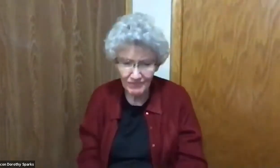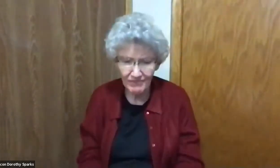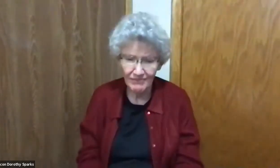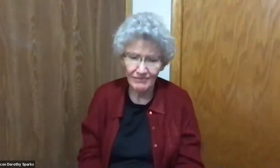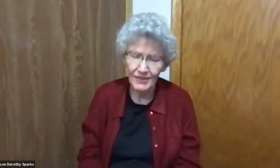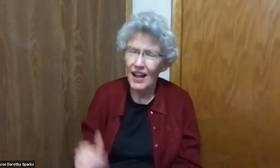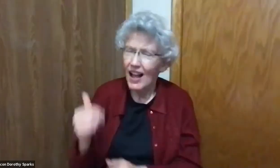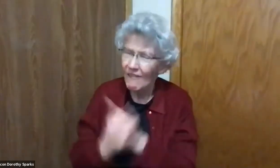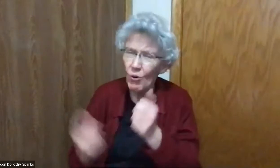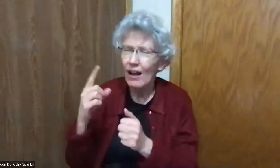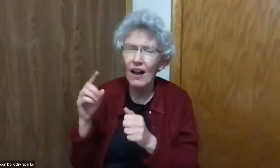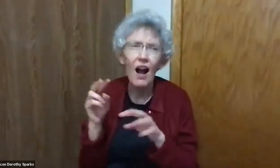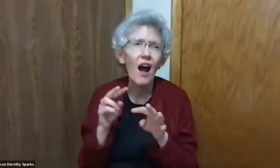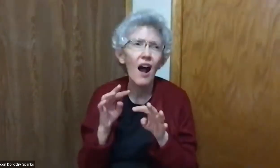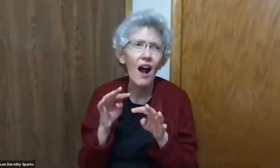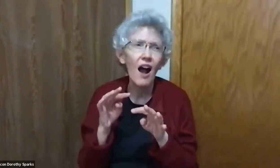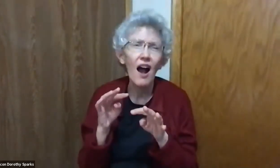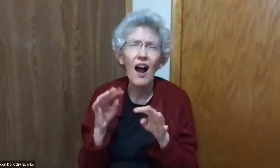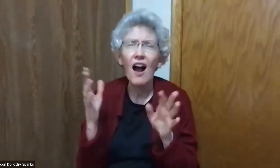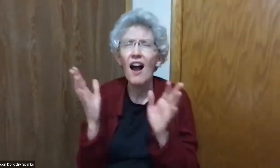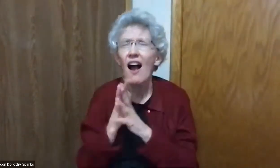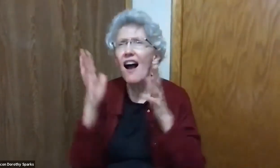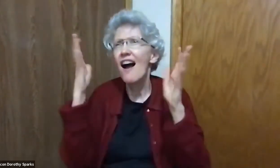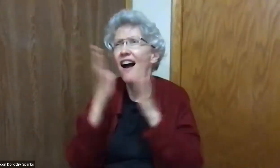and everyone praised him.